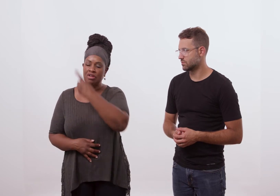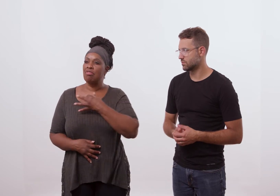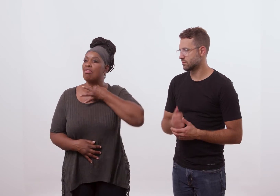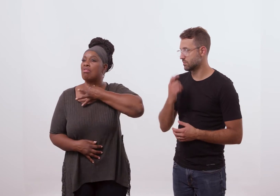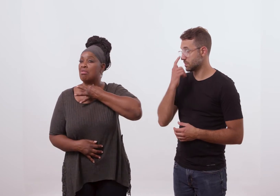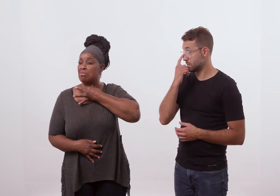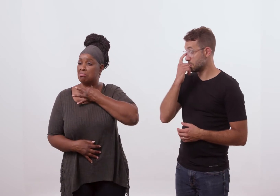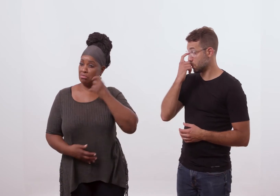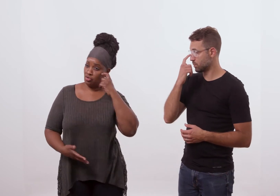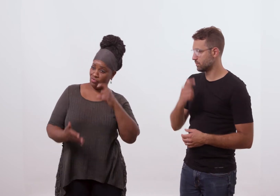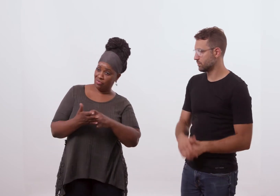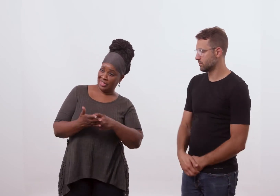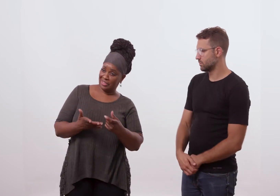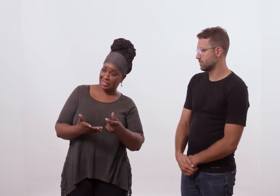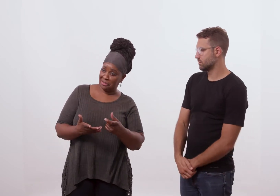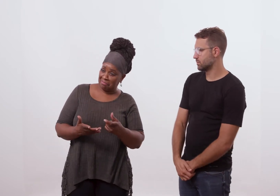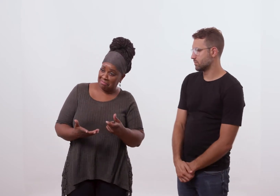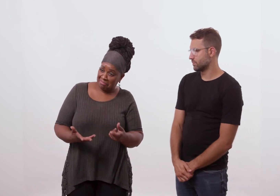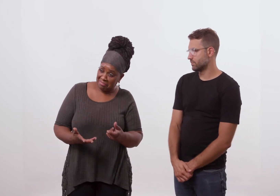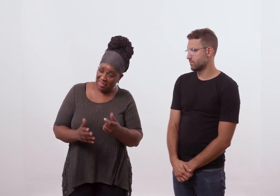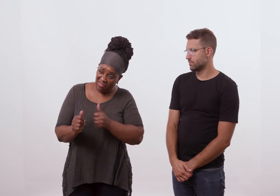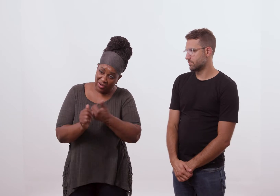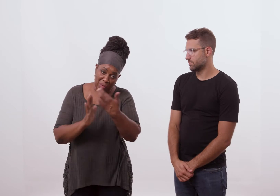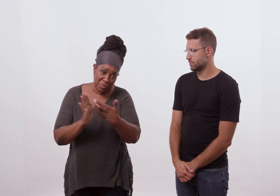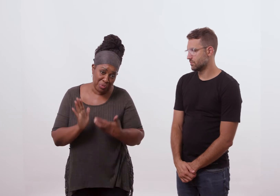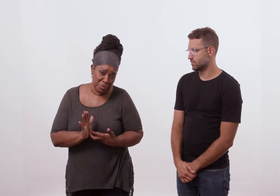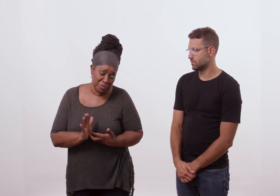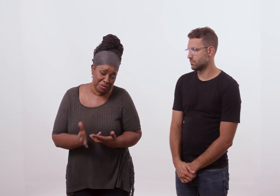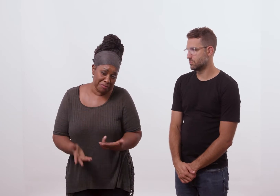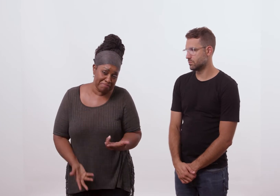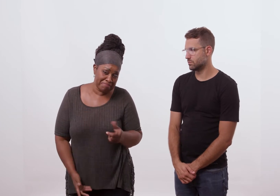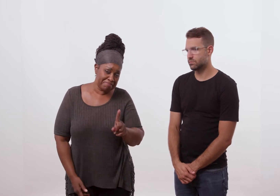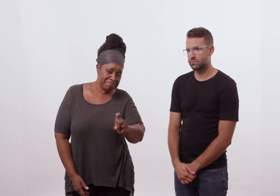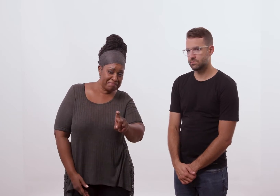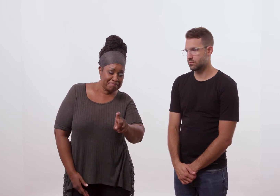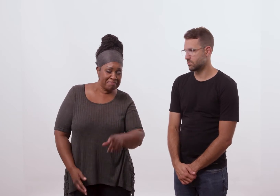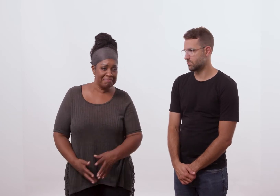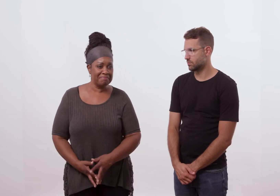does even recognition now go by new rules?